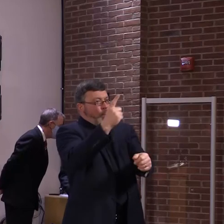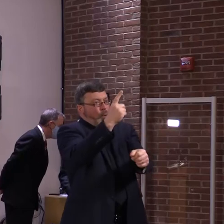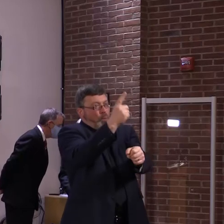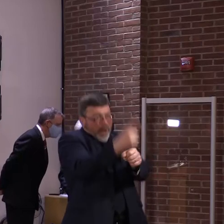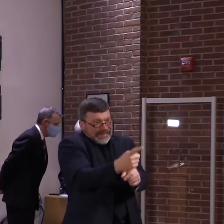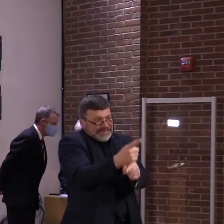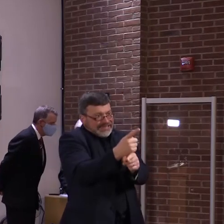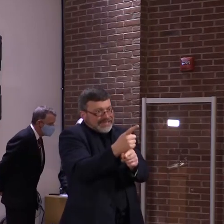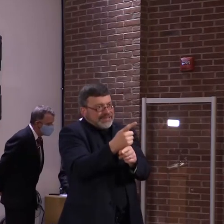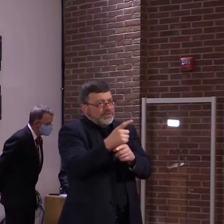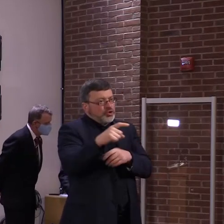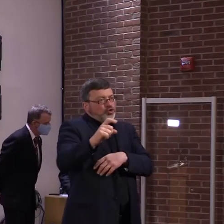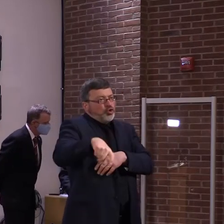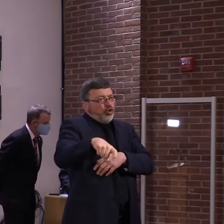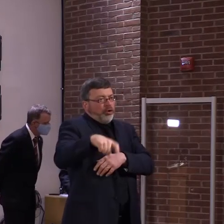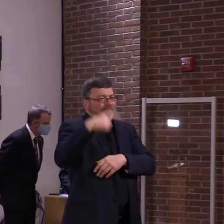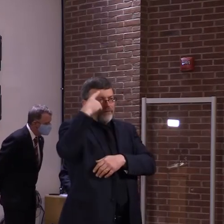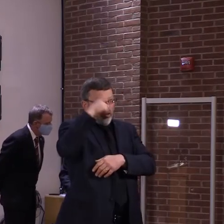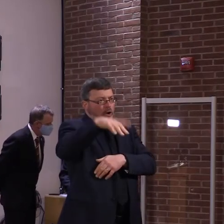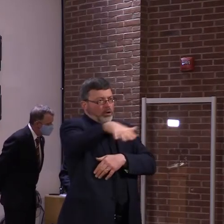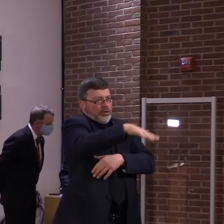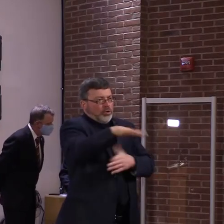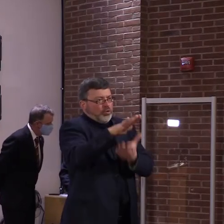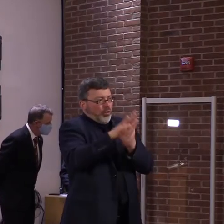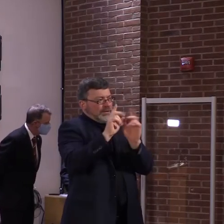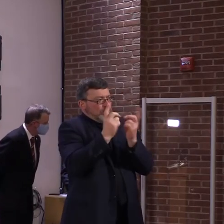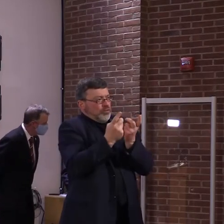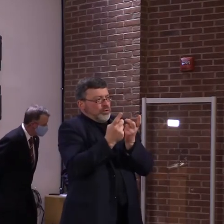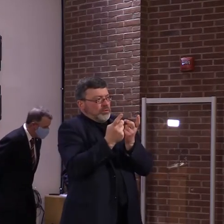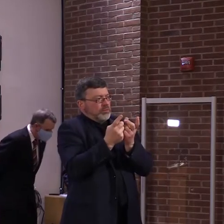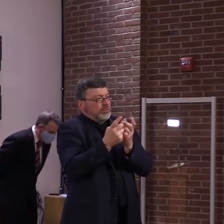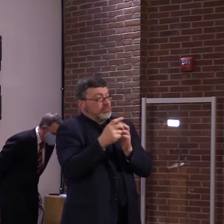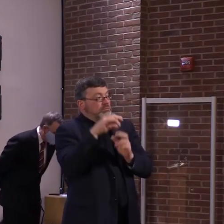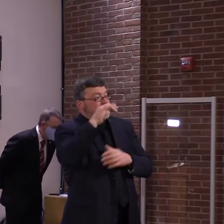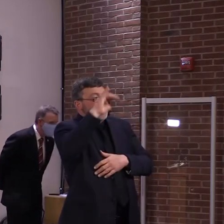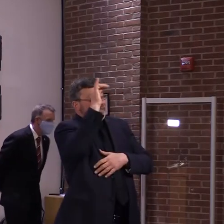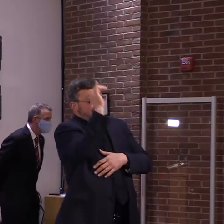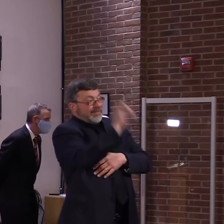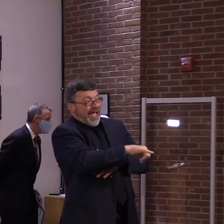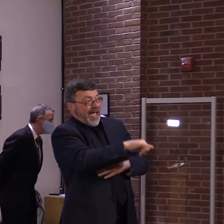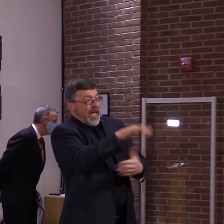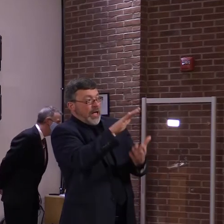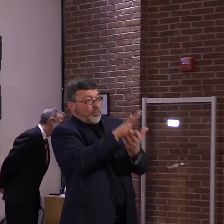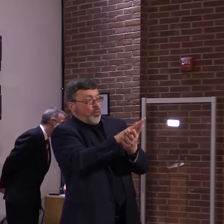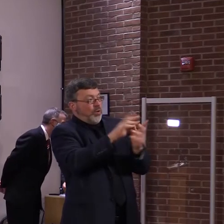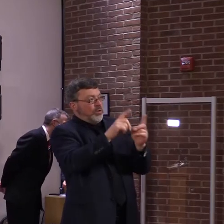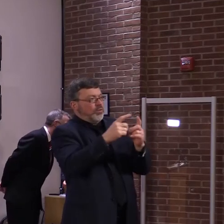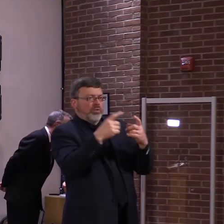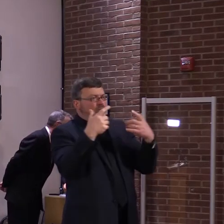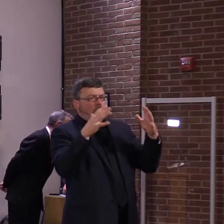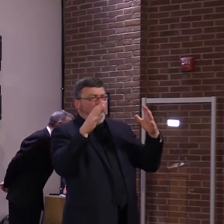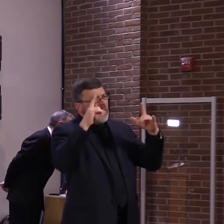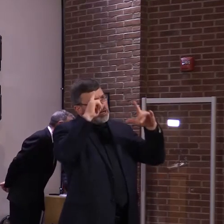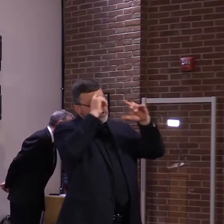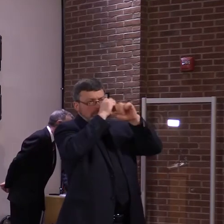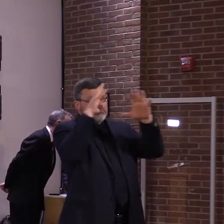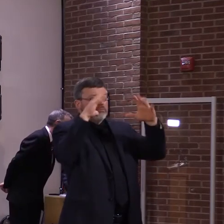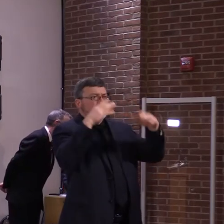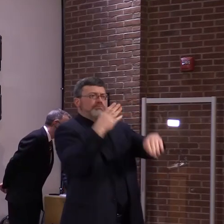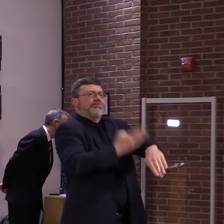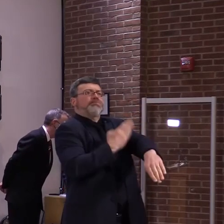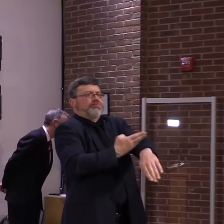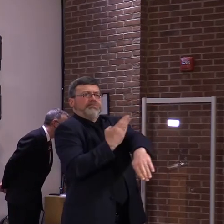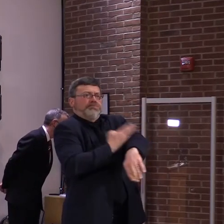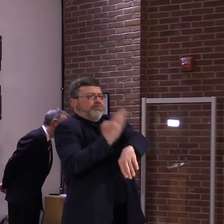either planning for improvements or planning for new construction. And as they were working closer and closer to sort of having to make